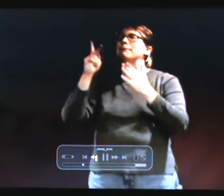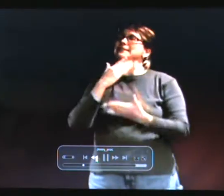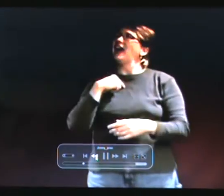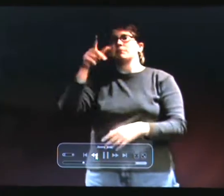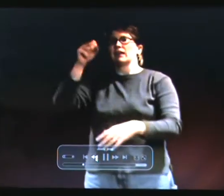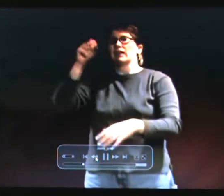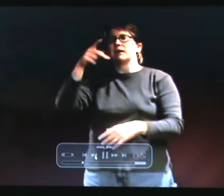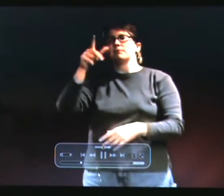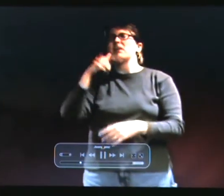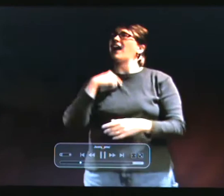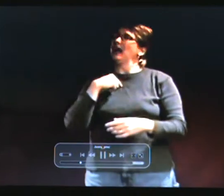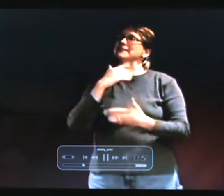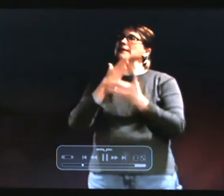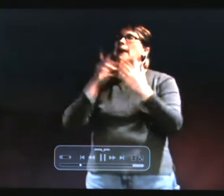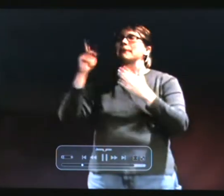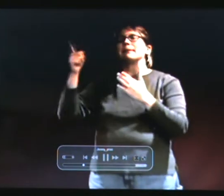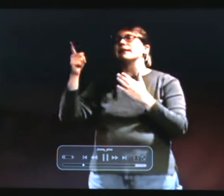rewinding, I missed it.